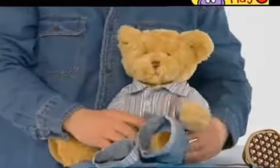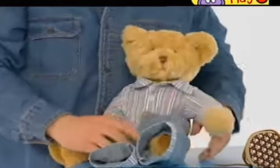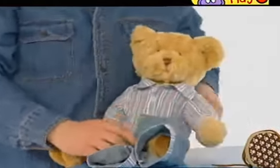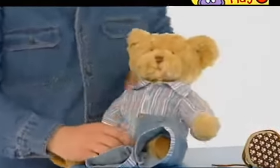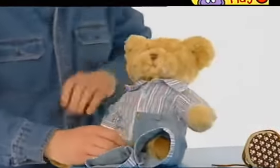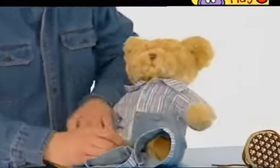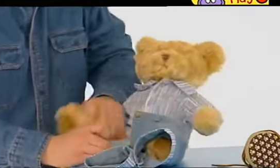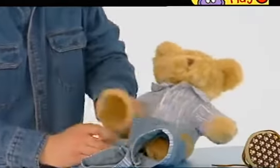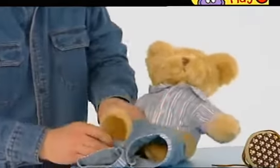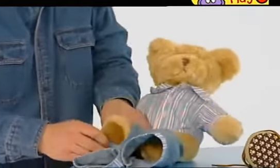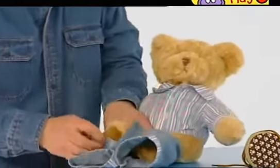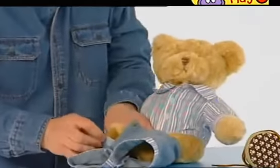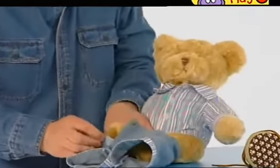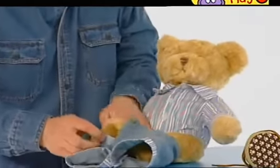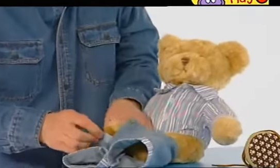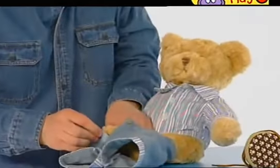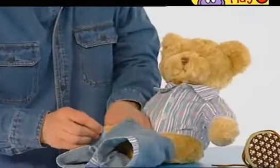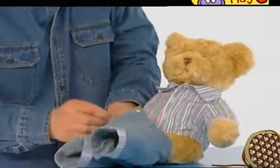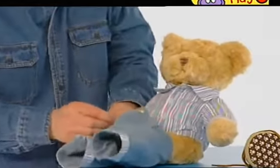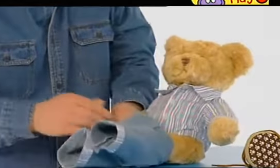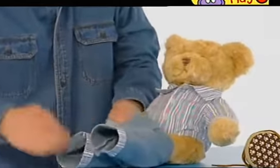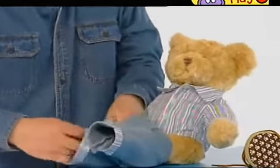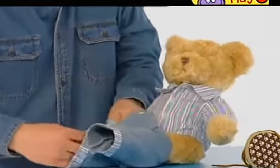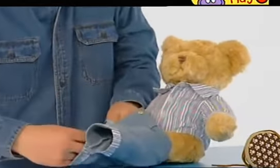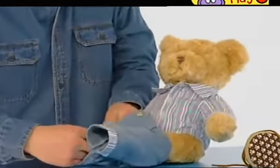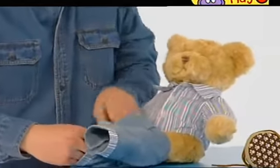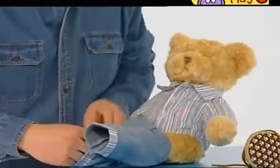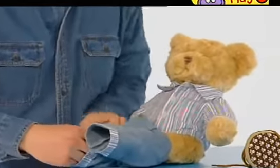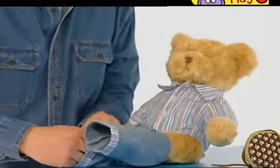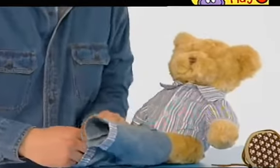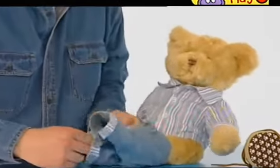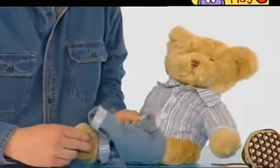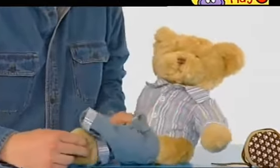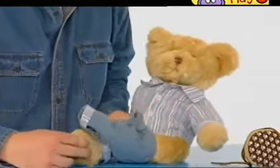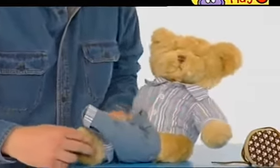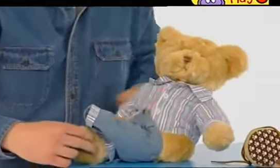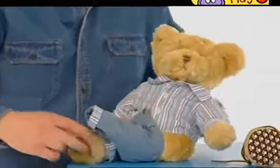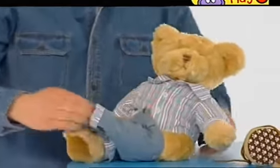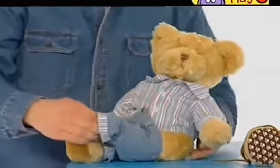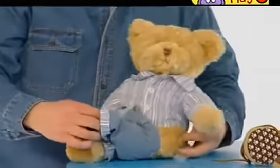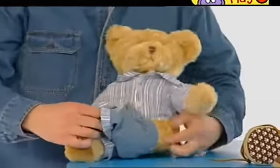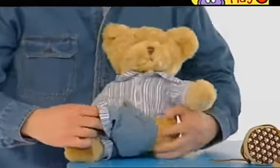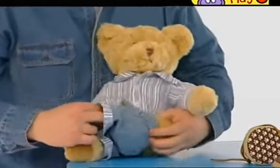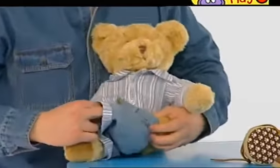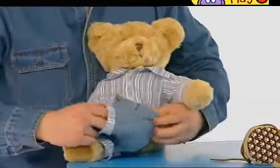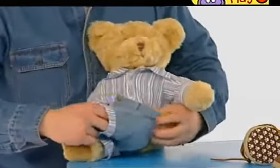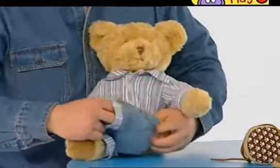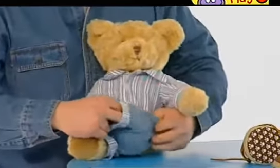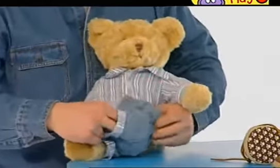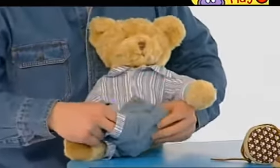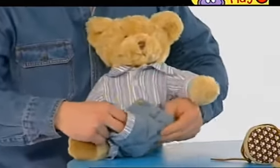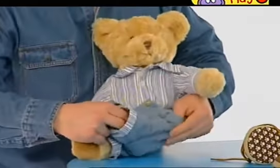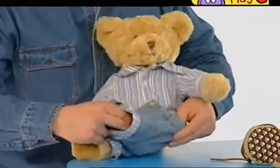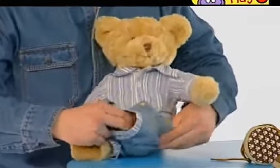morning. That's right, Teddy. Put your legs in. One foot through and the other foot through.